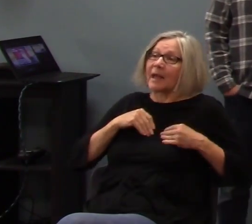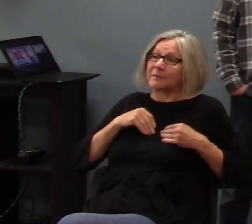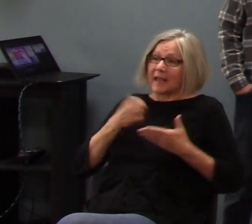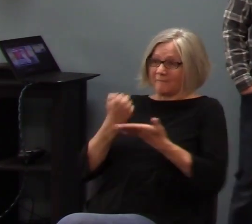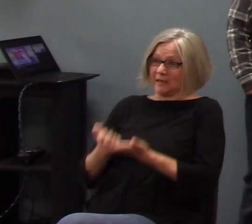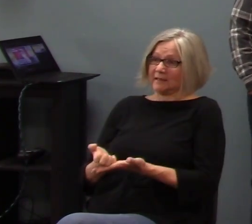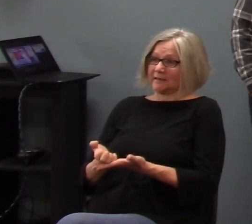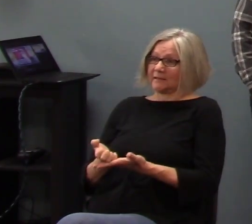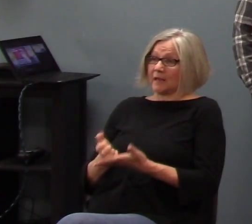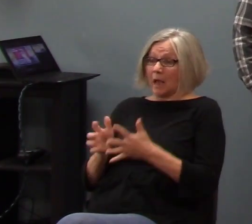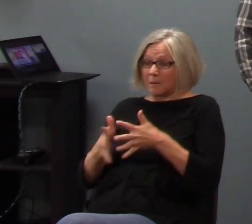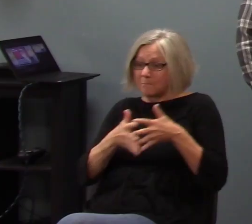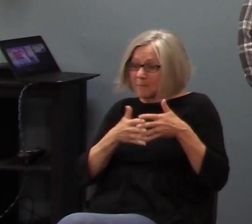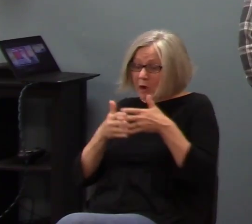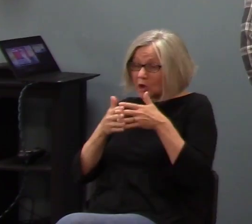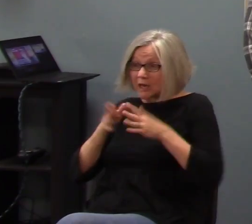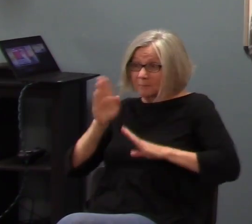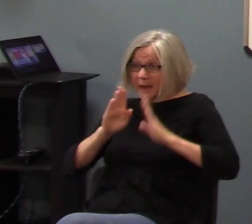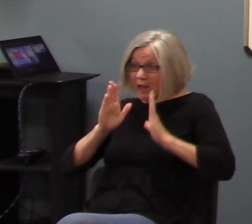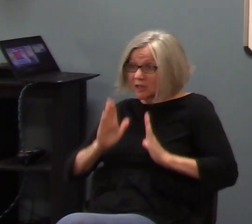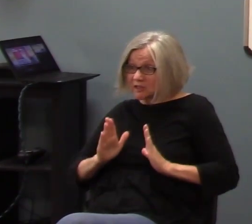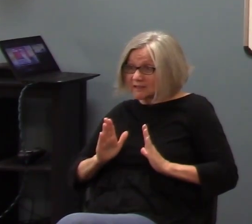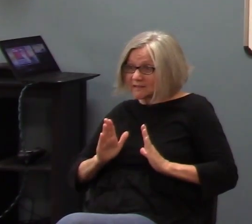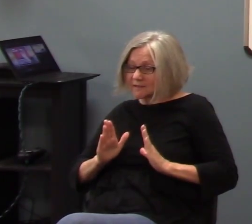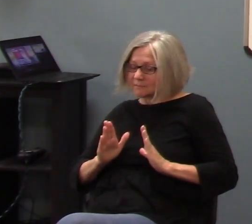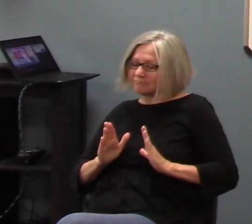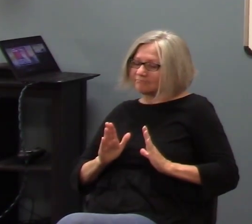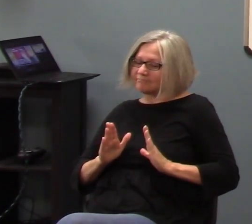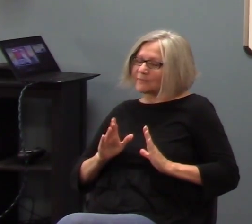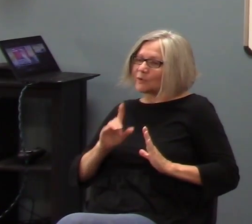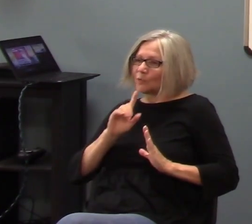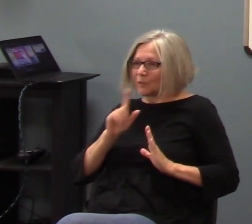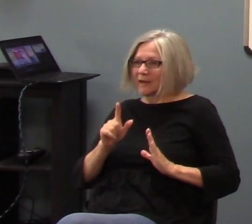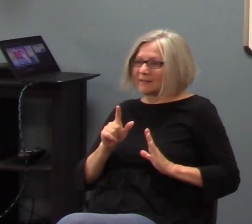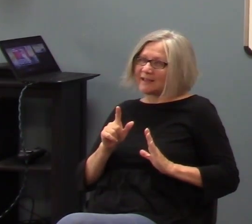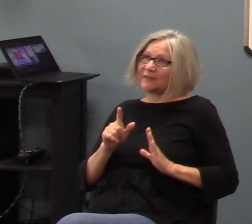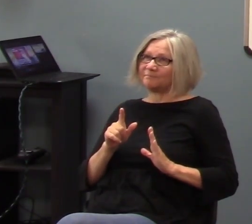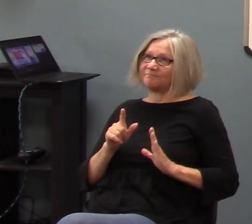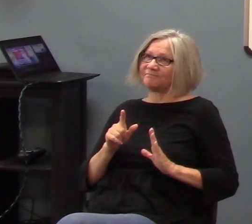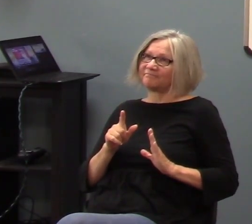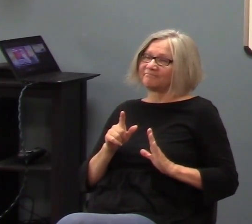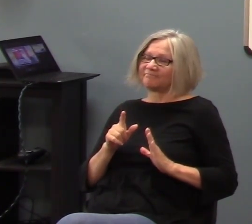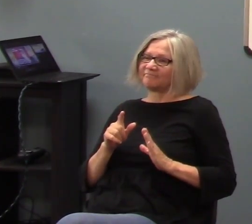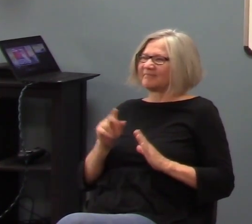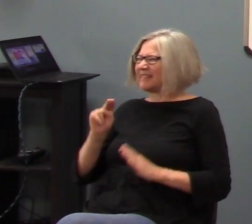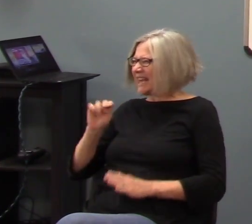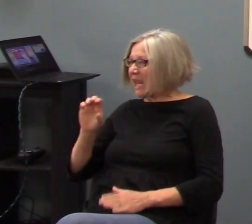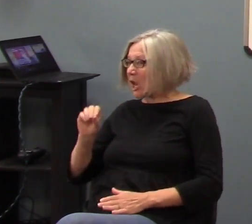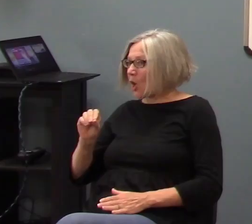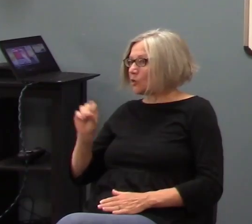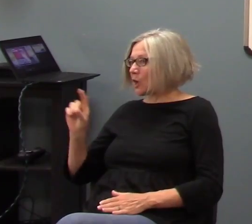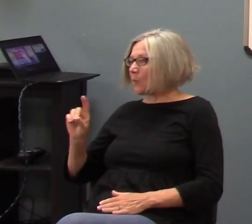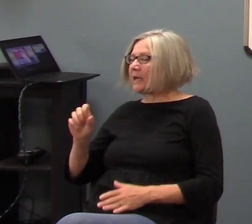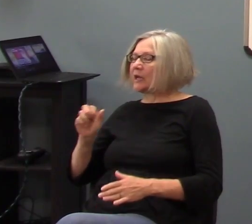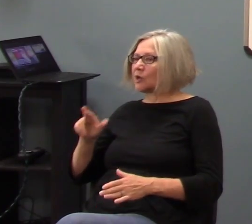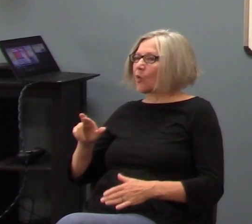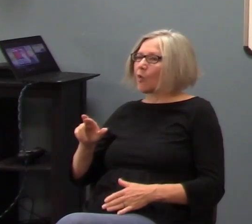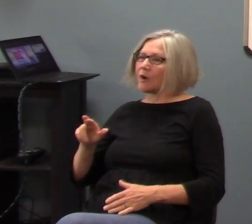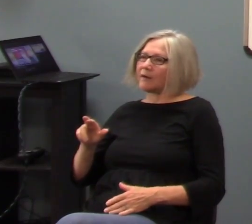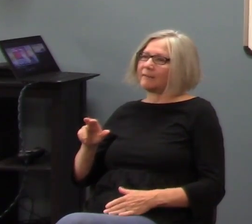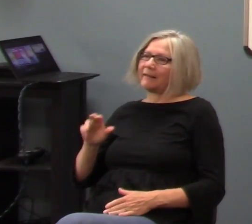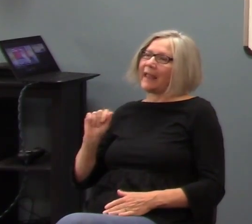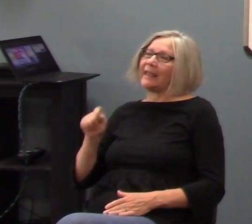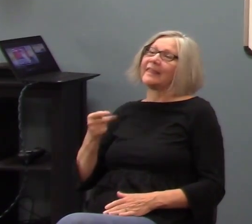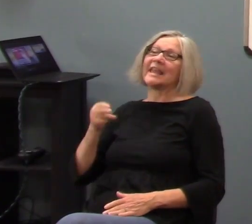are almost exclusively atheistic or evolutionary or neo-Darwinian. Because again, what we